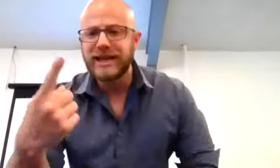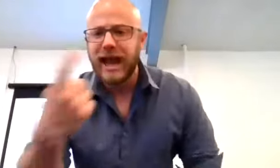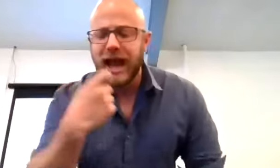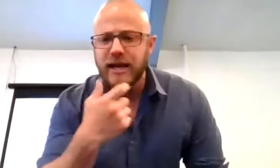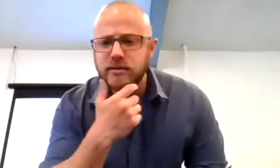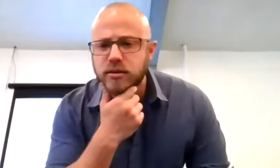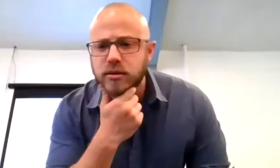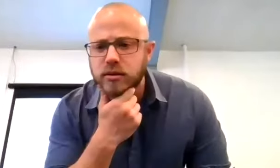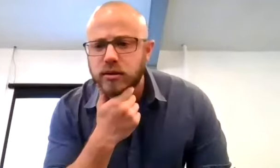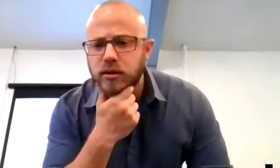One person asked about